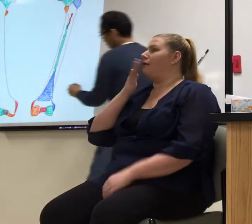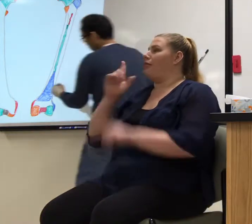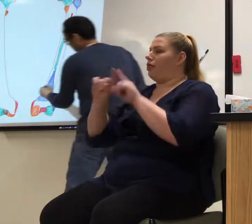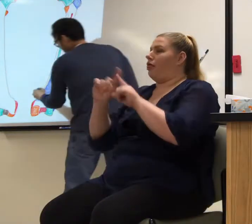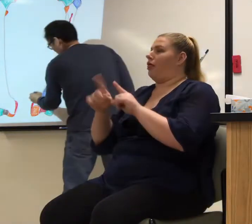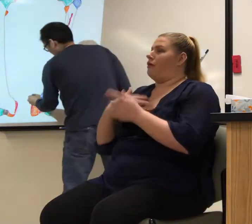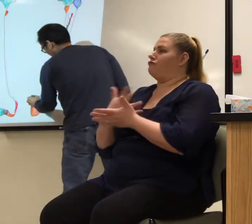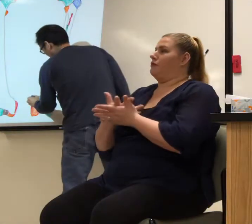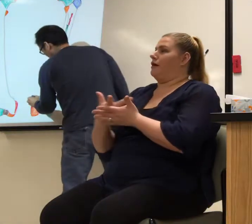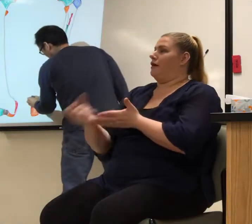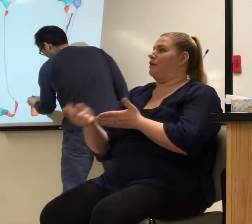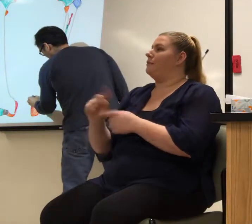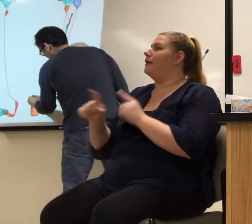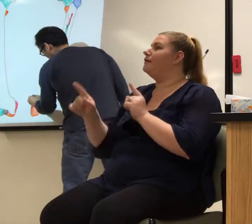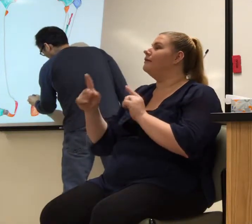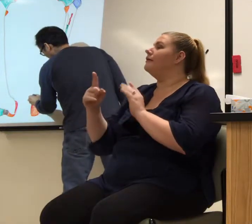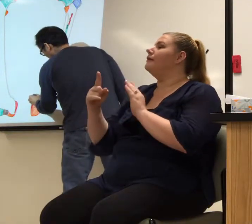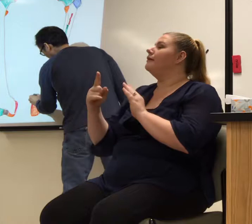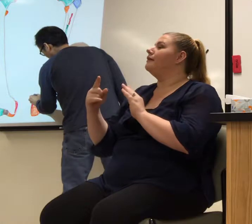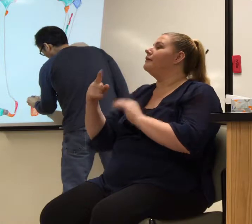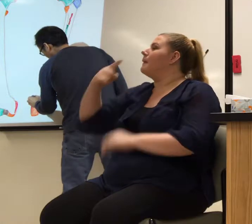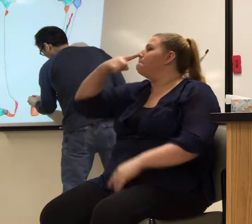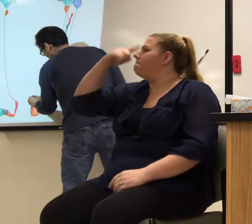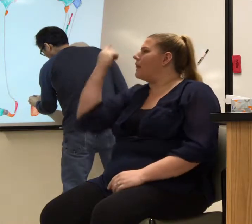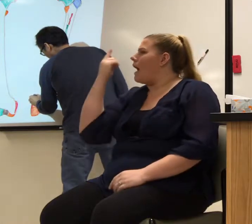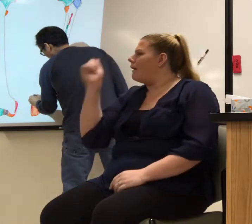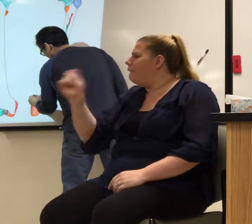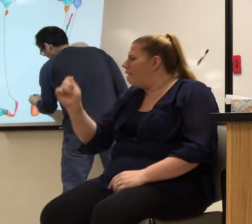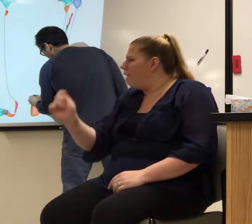So I'm going to color in a little black bump right there.